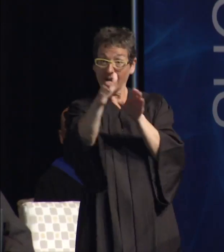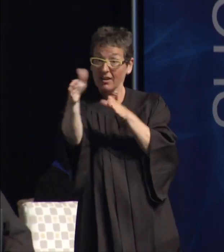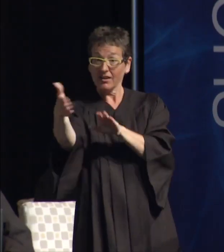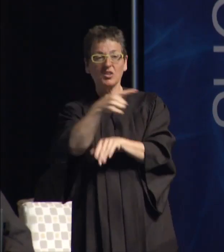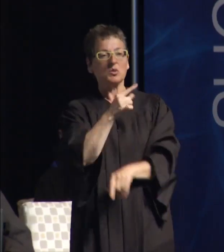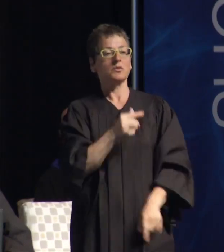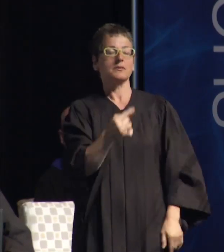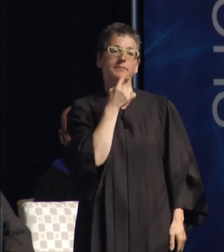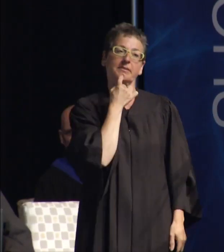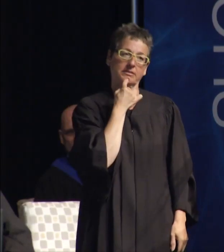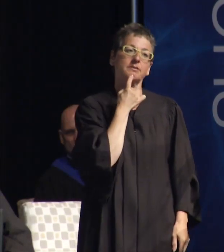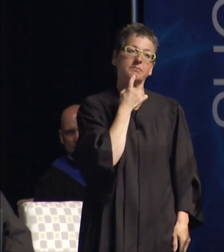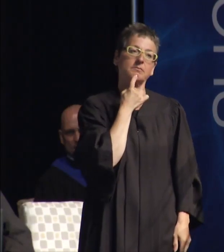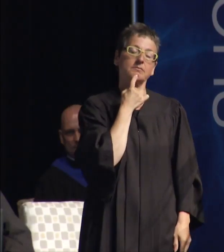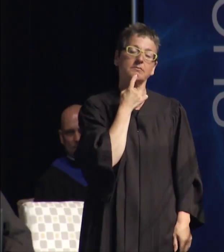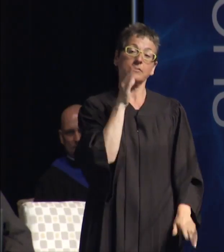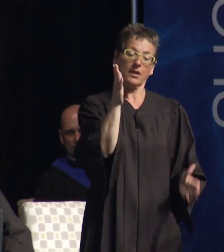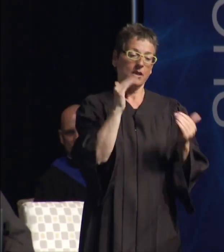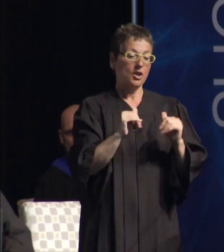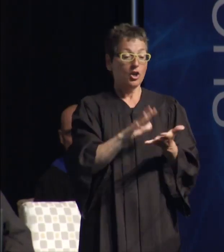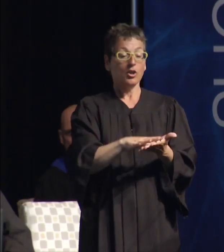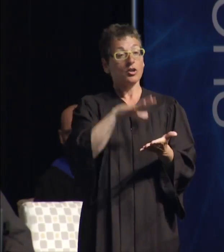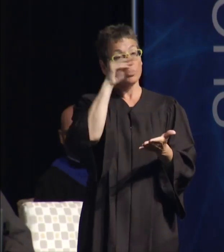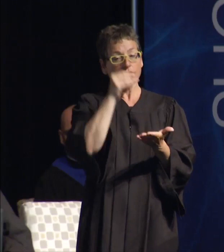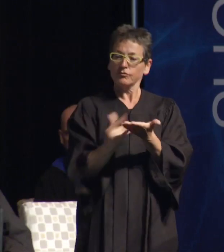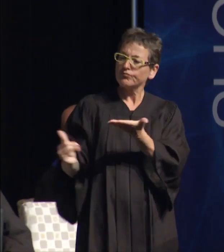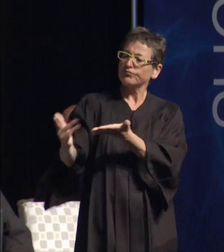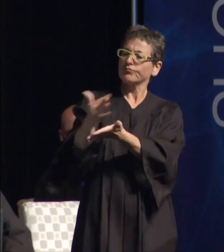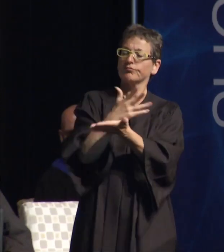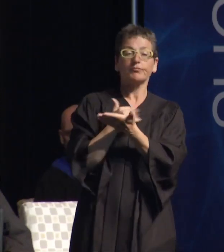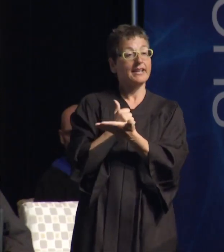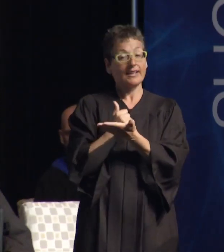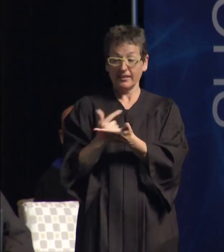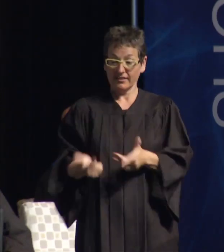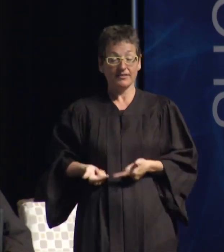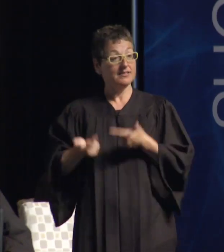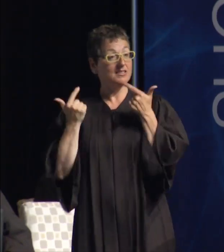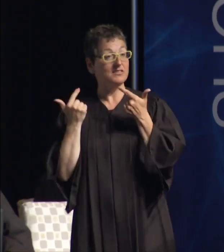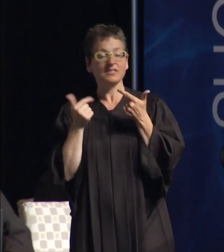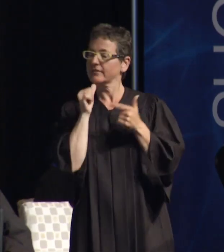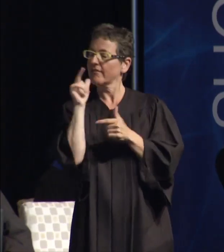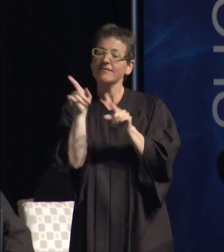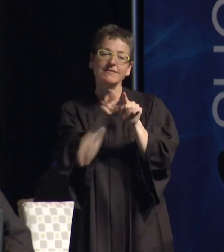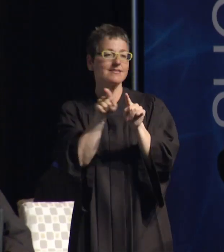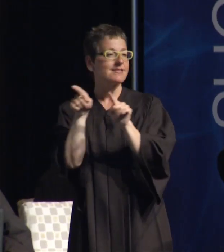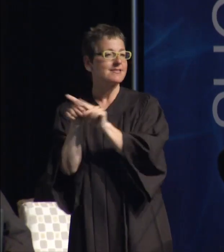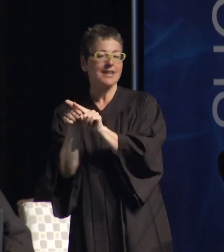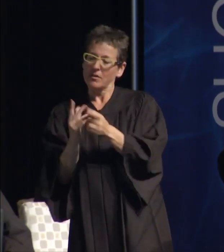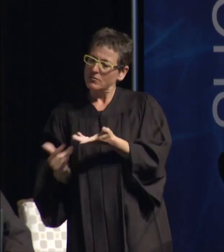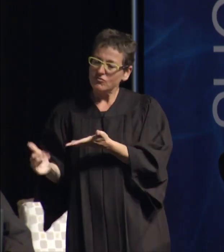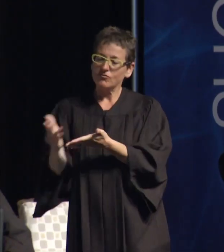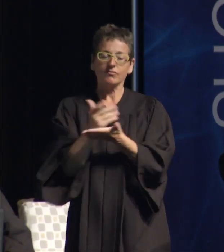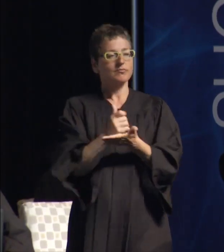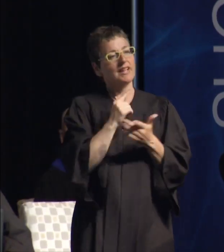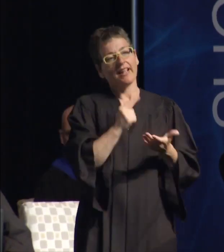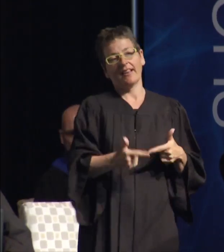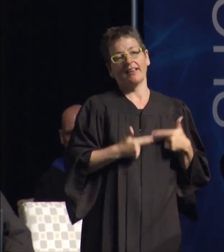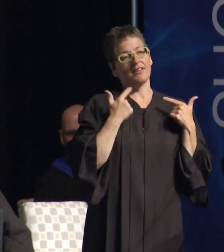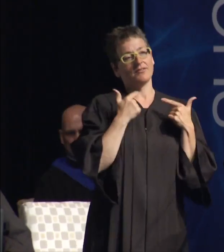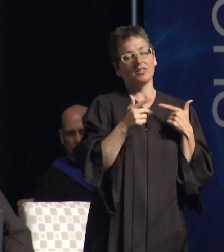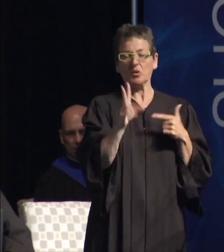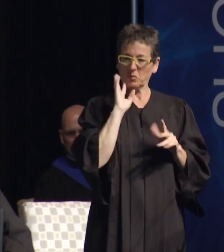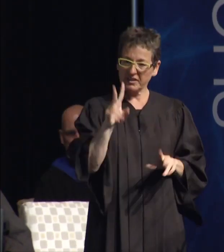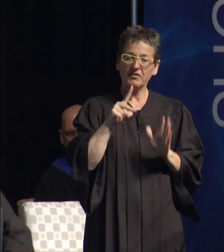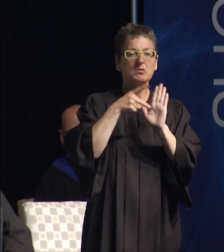I've learned that making a living is not the same as making a life. I've learned that life sometimes gives you a second chance, or a third,